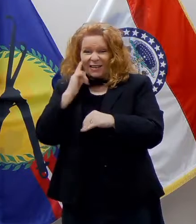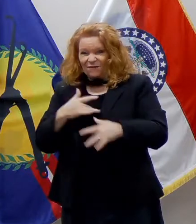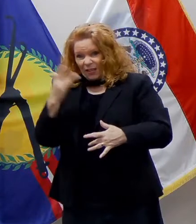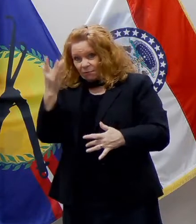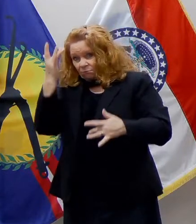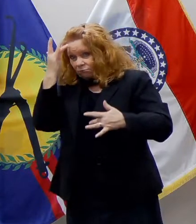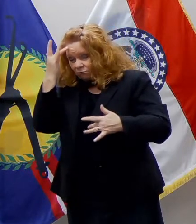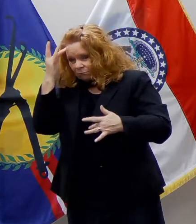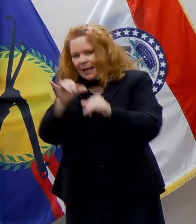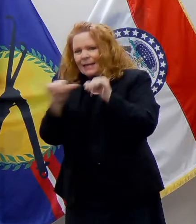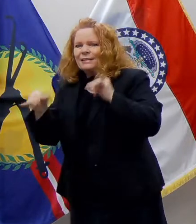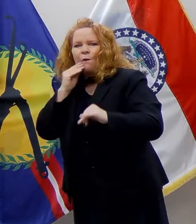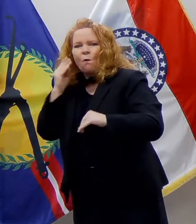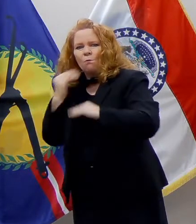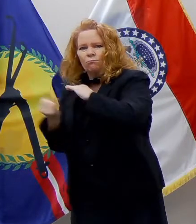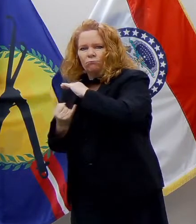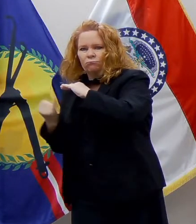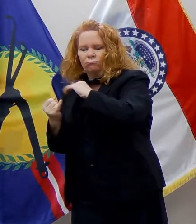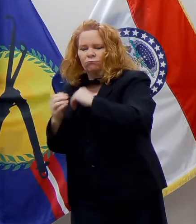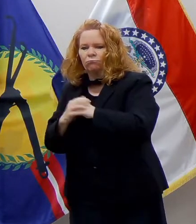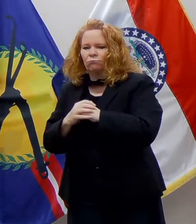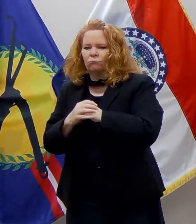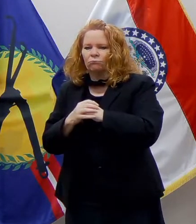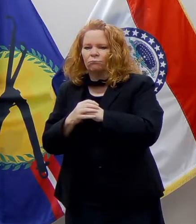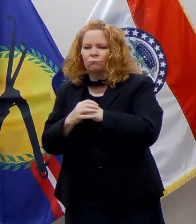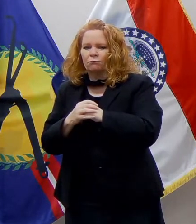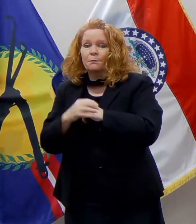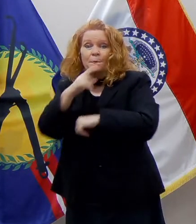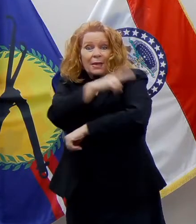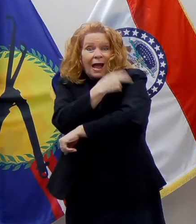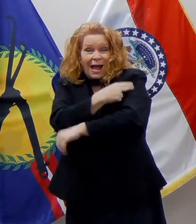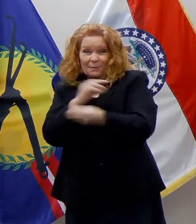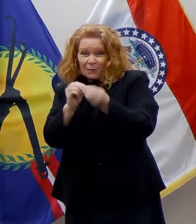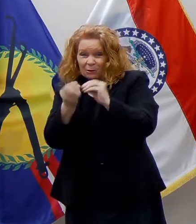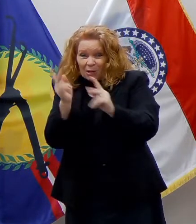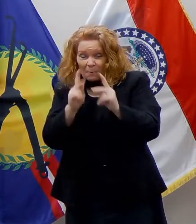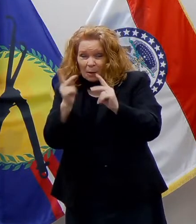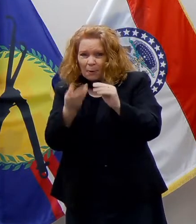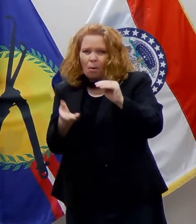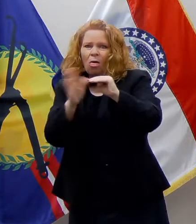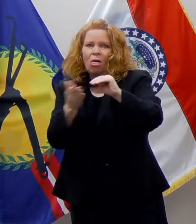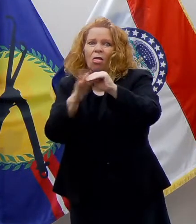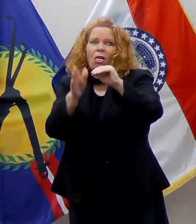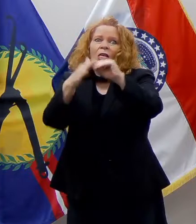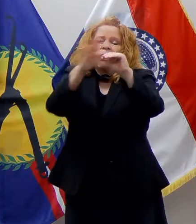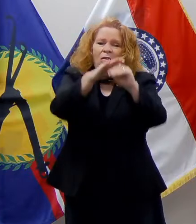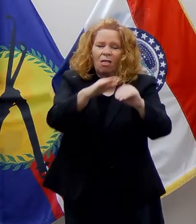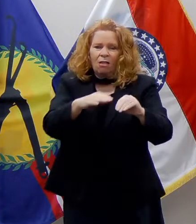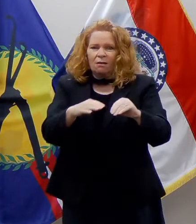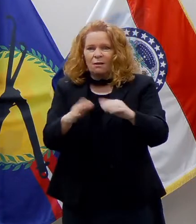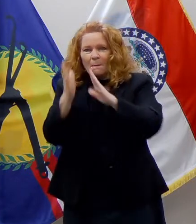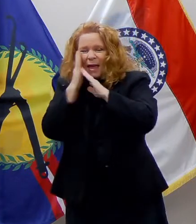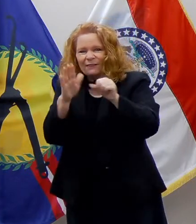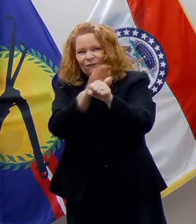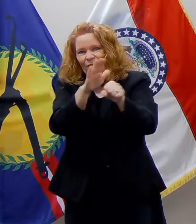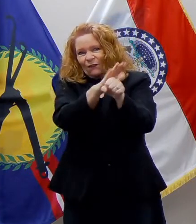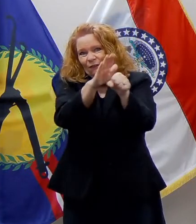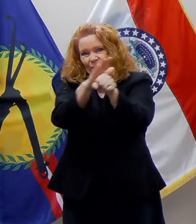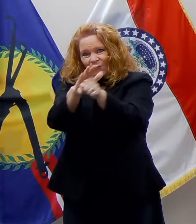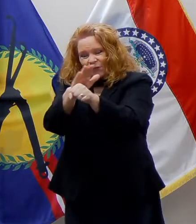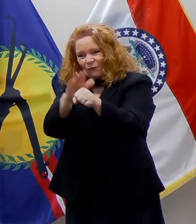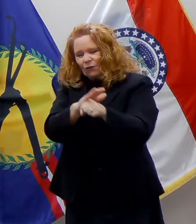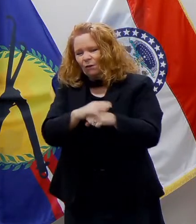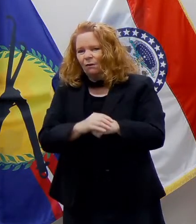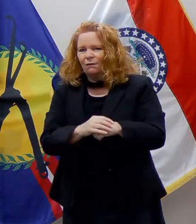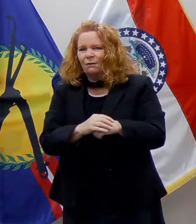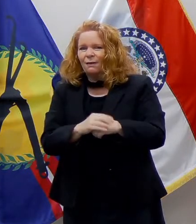test. Hospitalizations are also rising, and staffed hospital beds are filling up. This is more stress